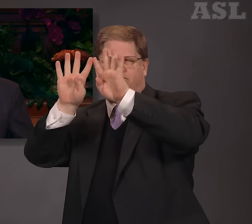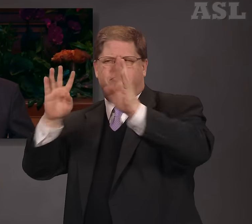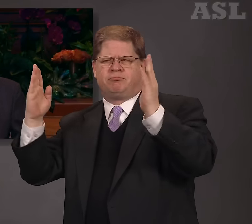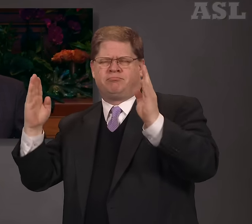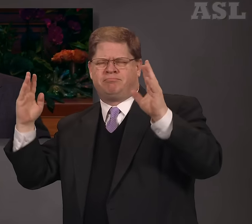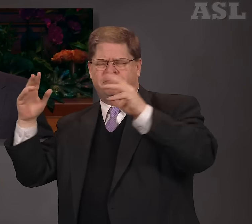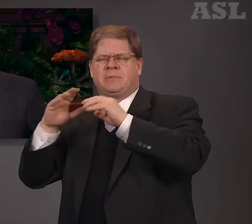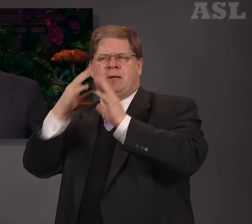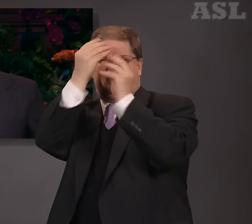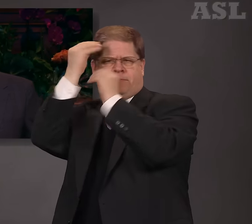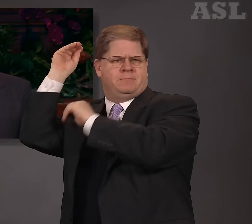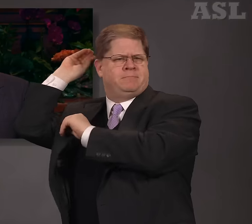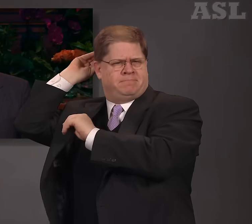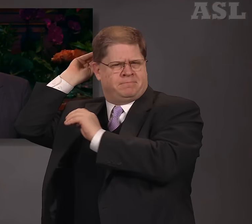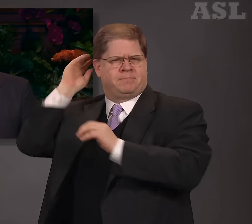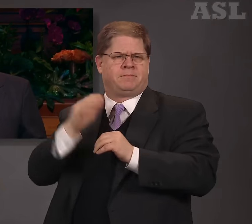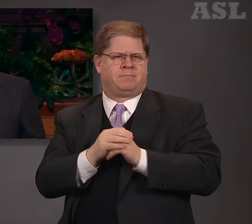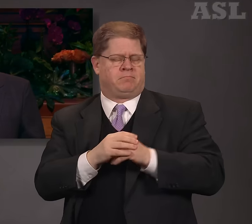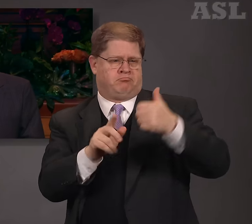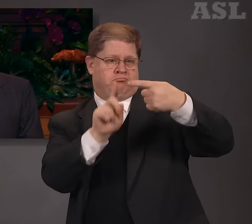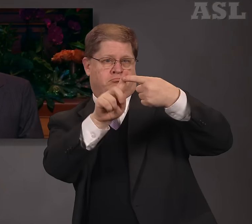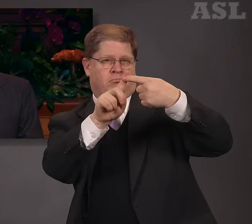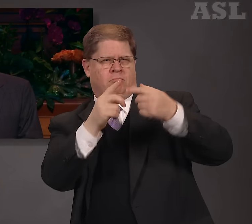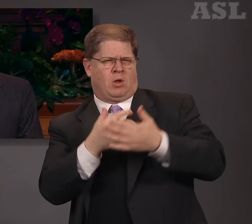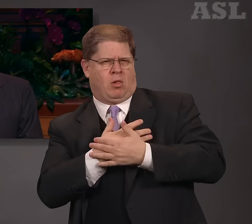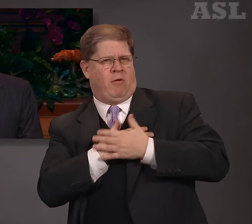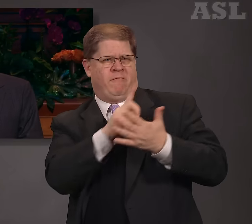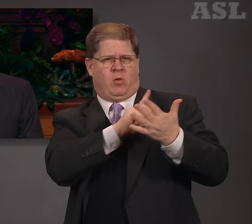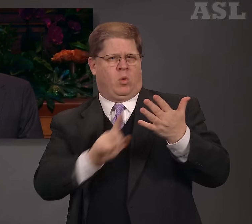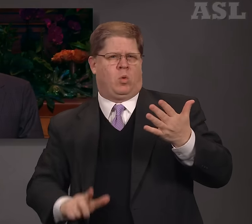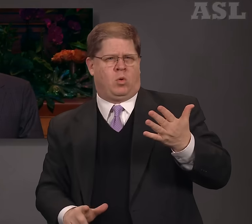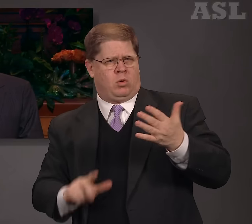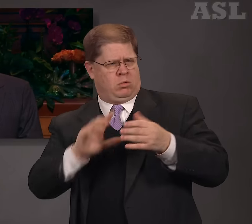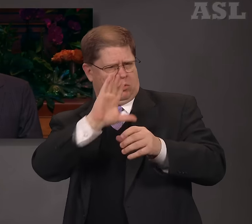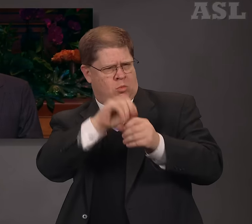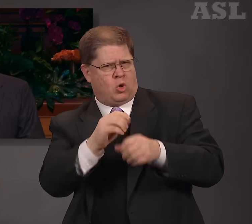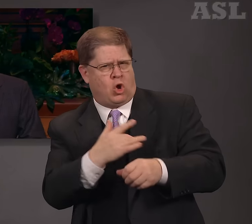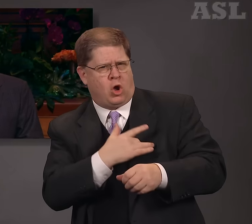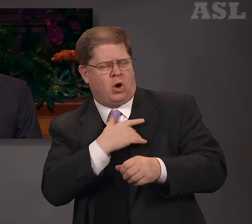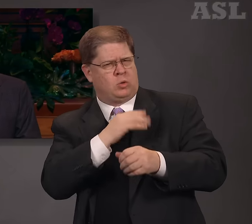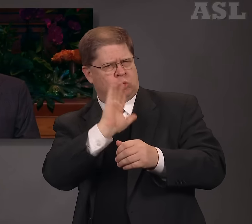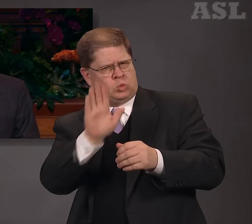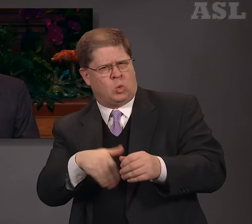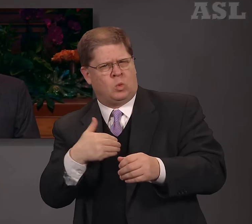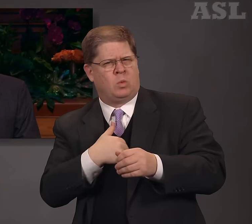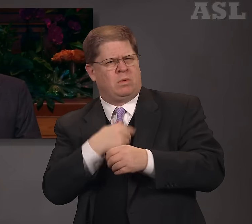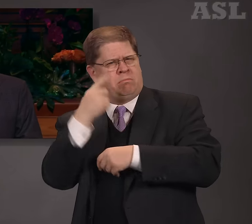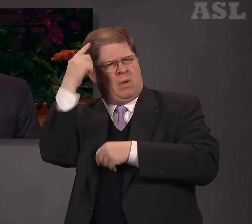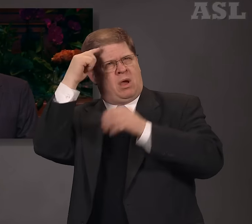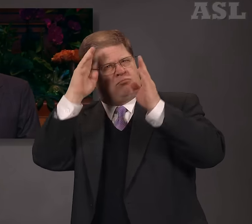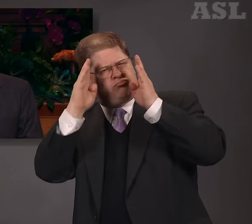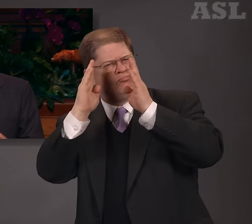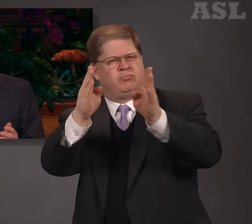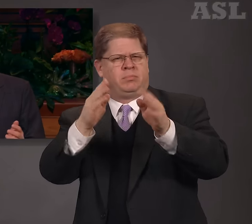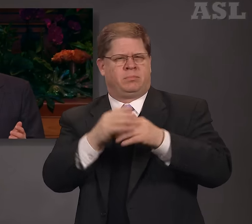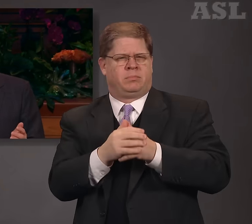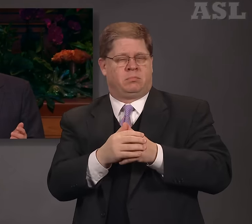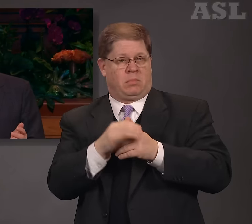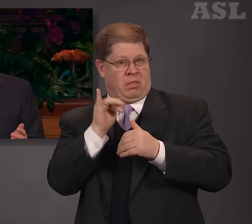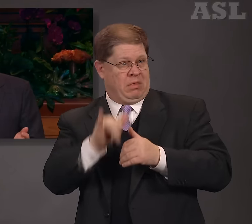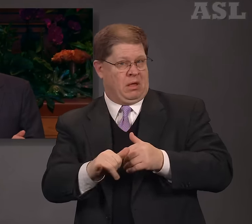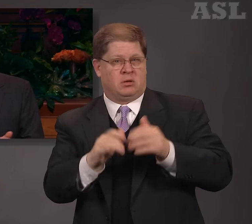resonate in your mind's eye. The first, to love the Lord with all your heart, soul, and mind. In this